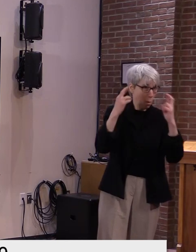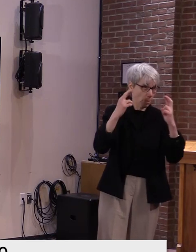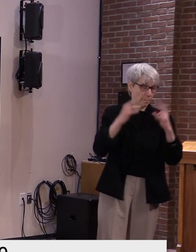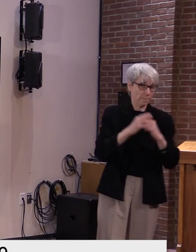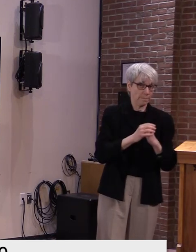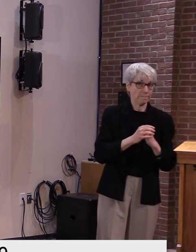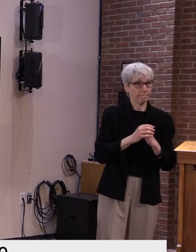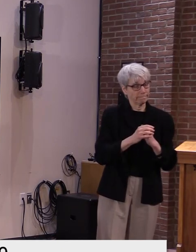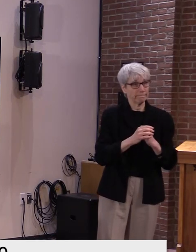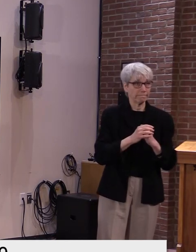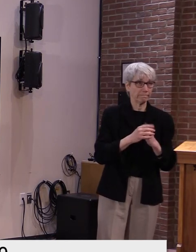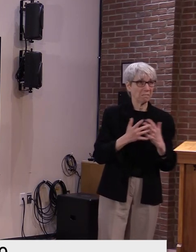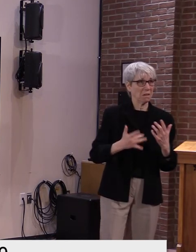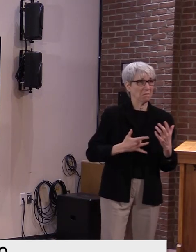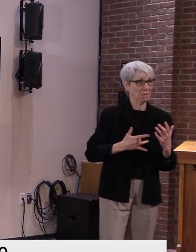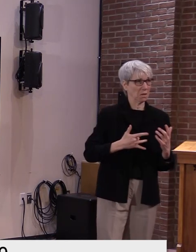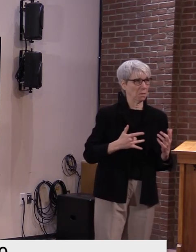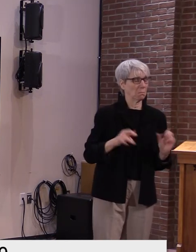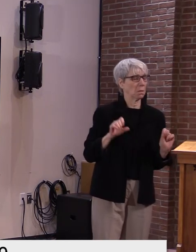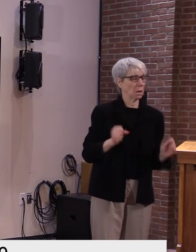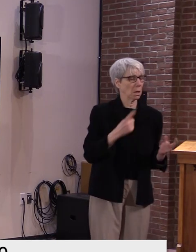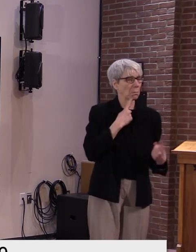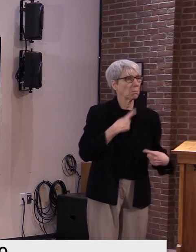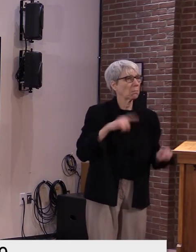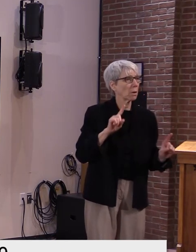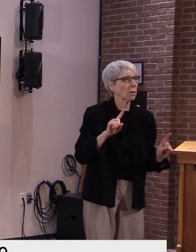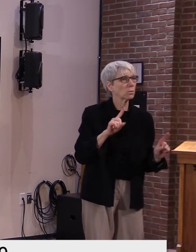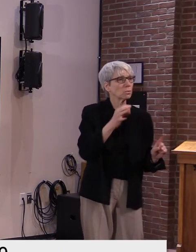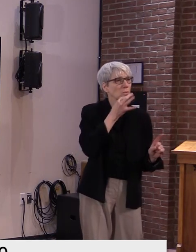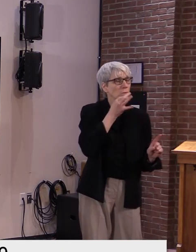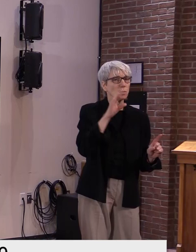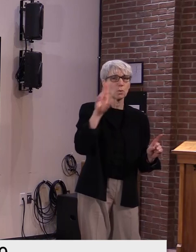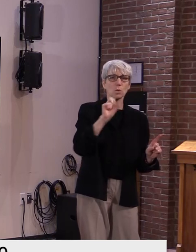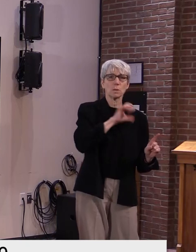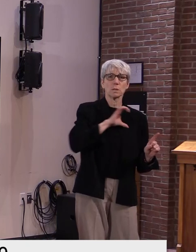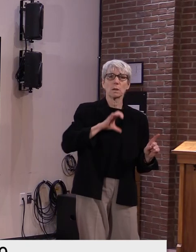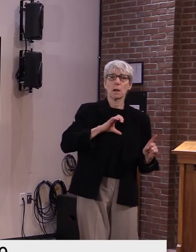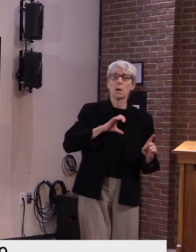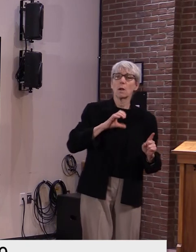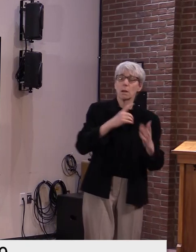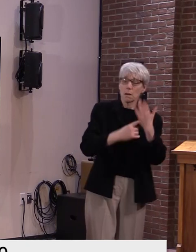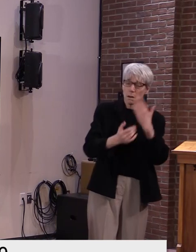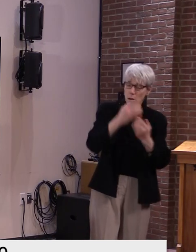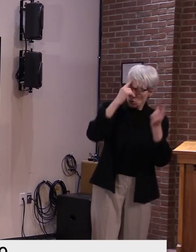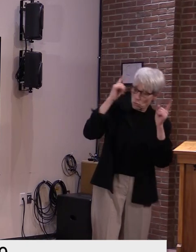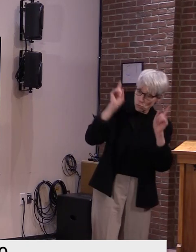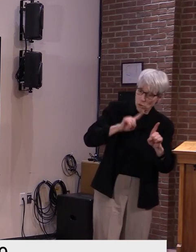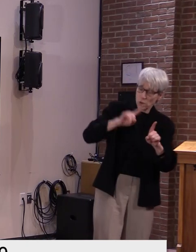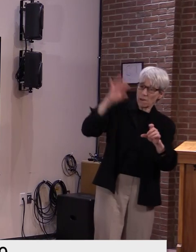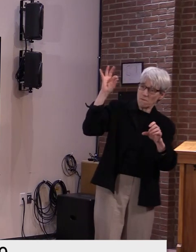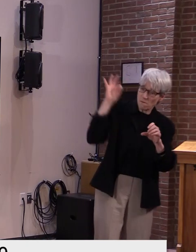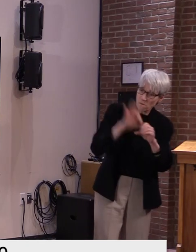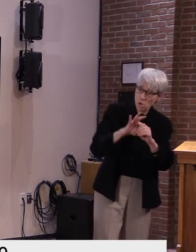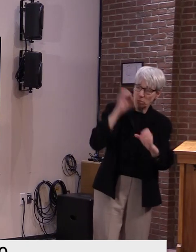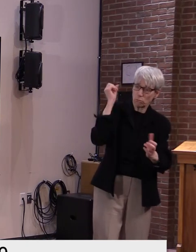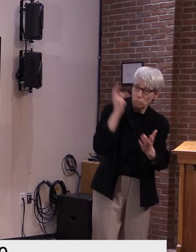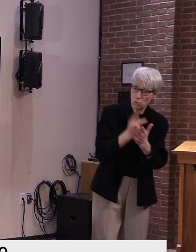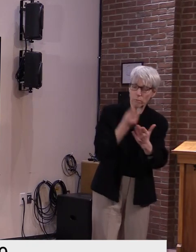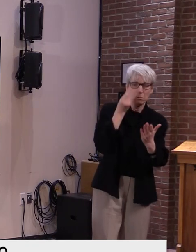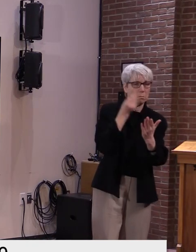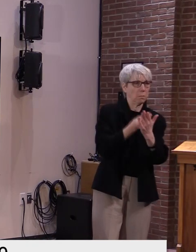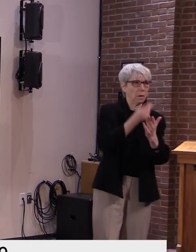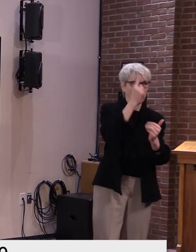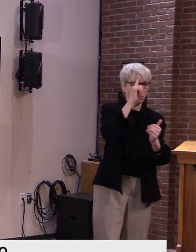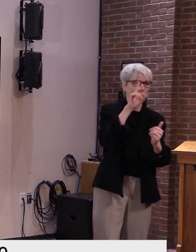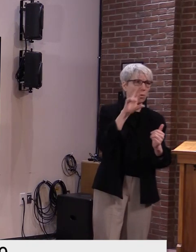and I'm cautiously optimistic that something will be able to be agreed upon over the next